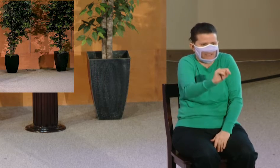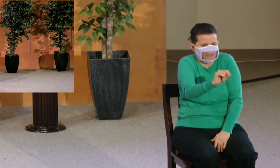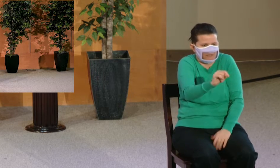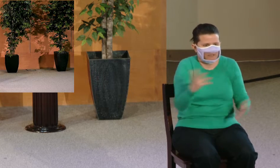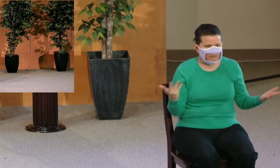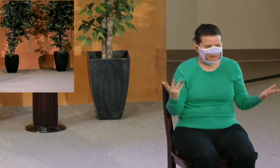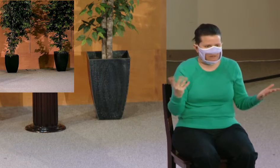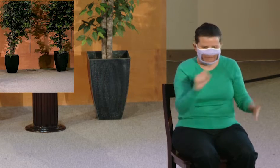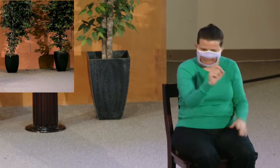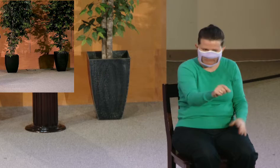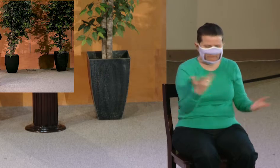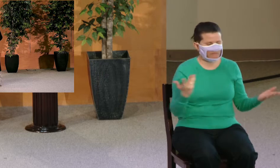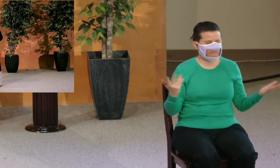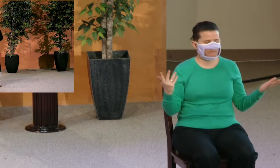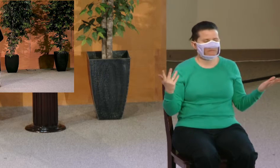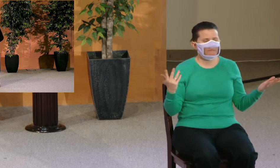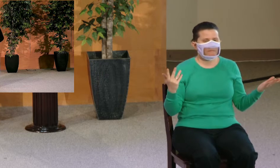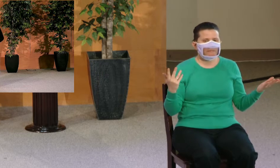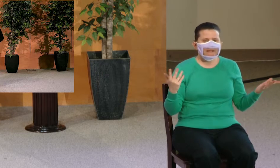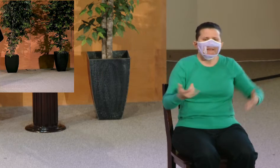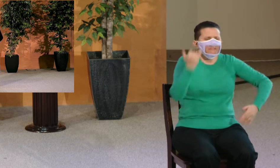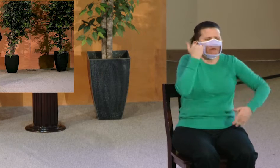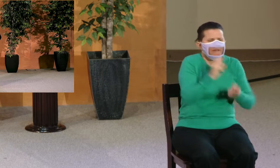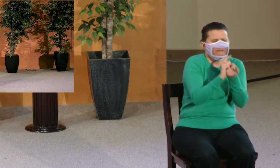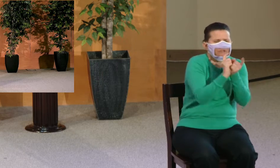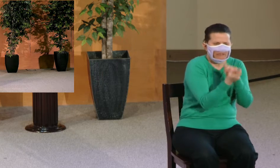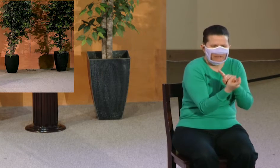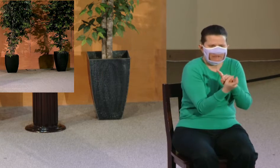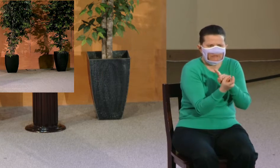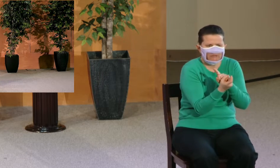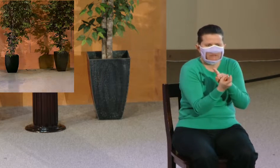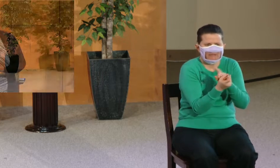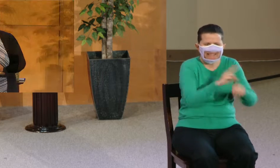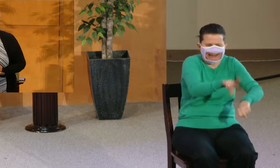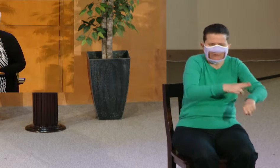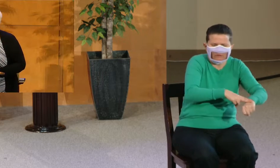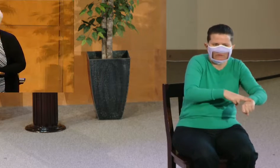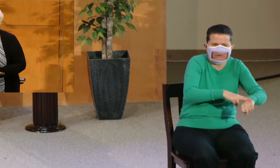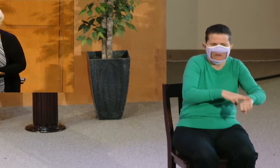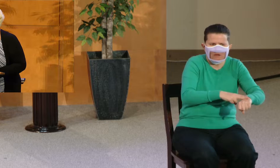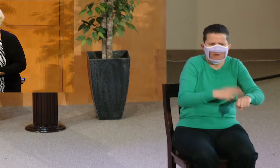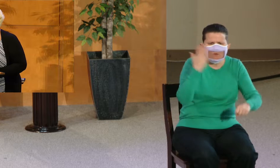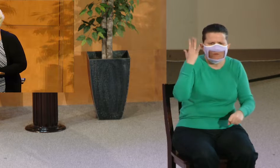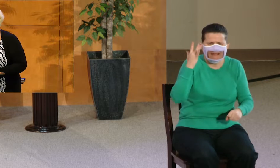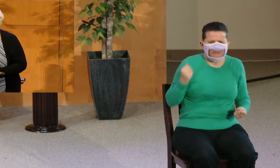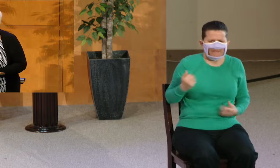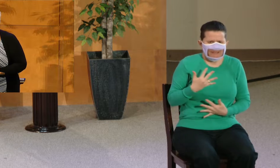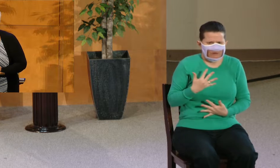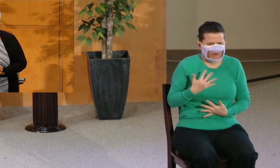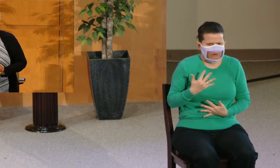being, then why do we fear and resist change? Well, we fear the